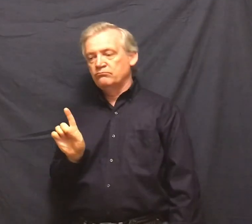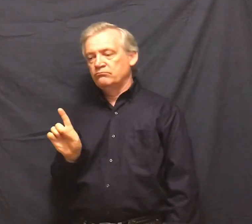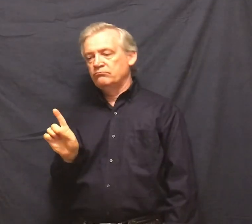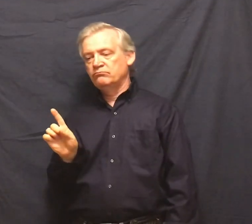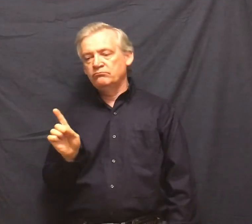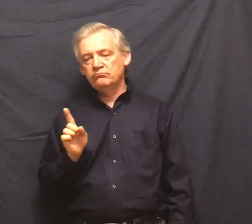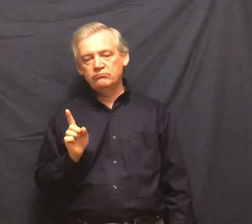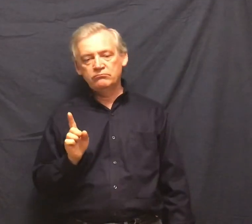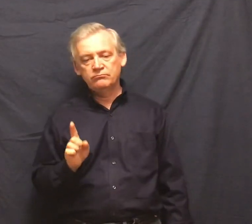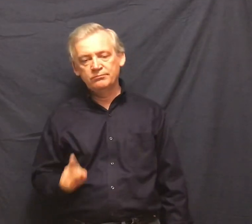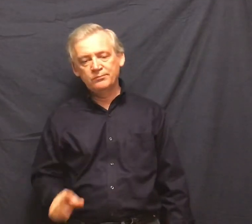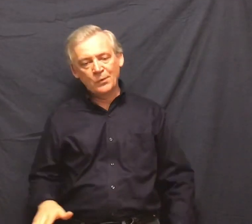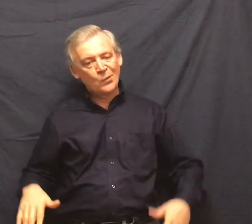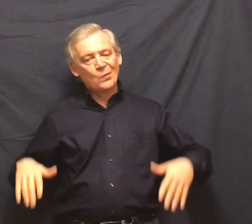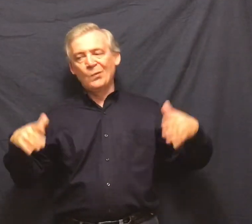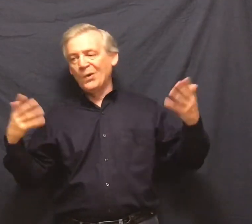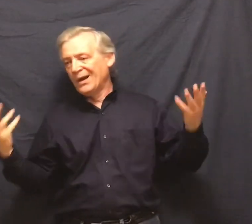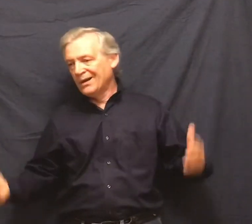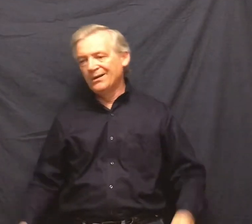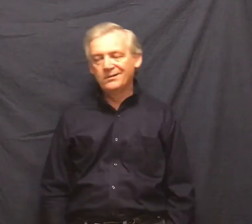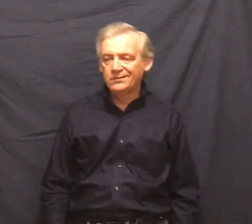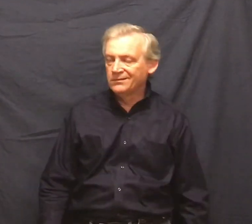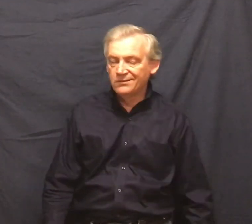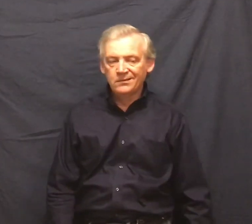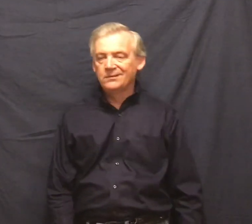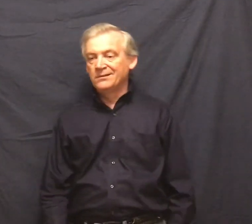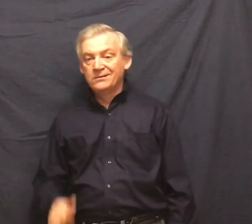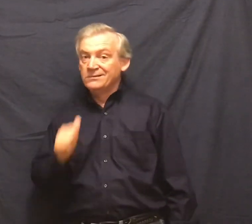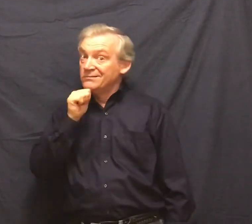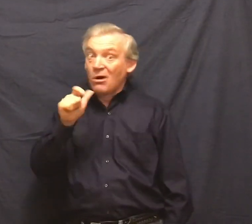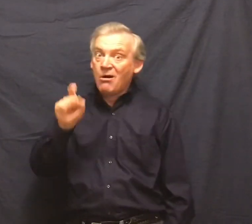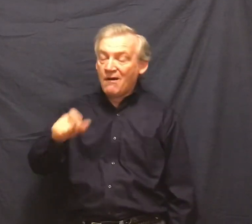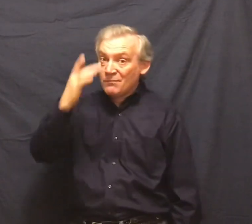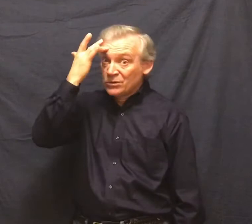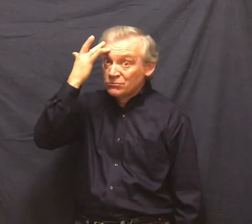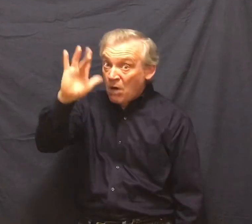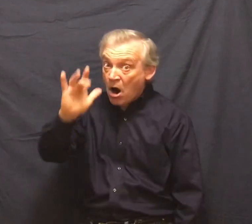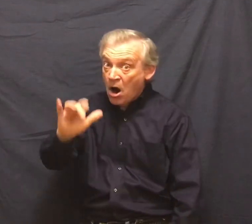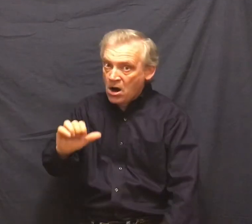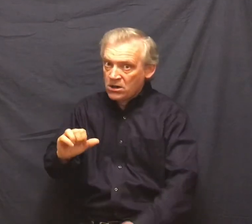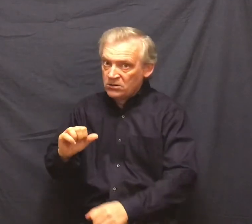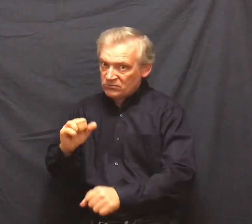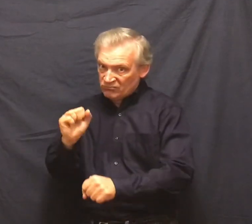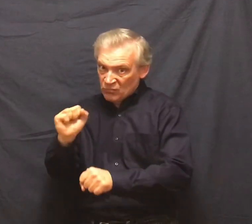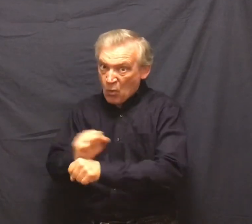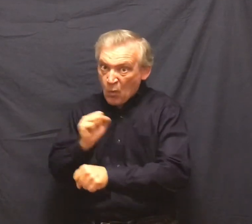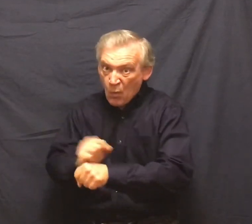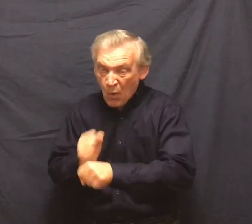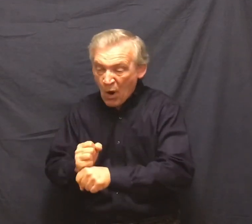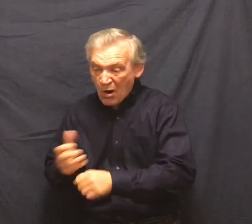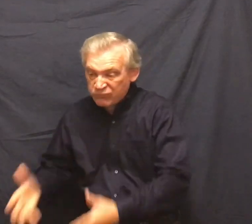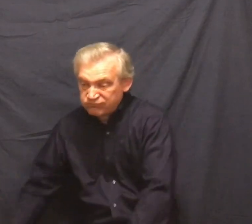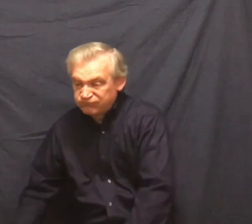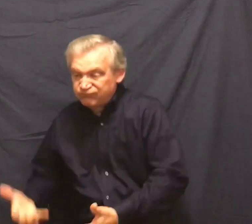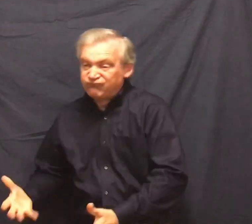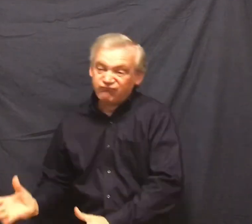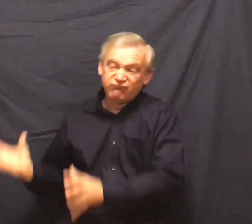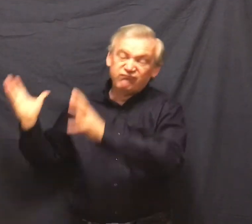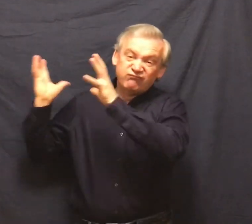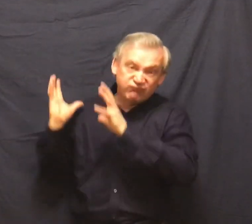Well, goodness knows he don't need any brains to buck barley bags. But don't you try to put nothing over, Milton. I got my eye on you. Why'd you